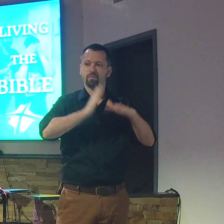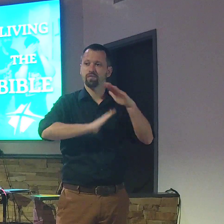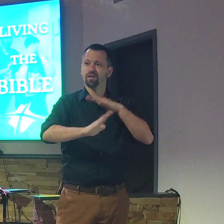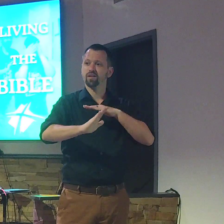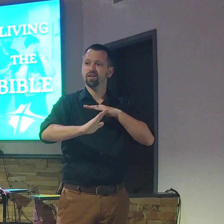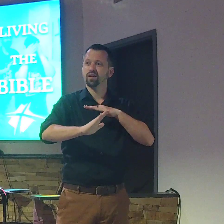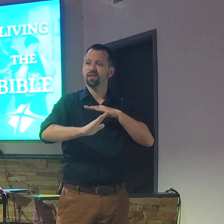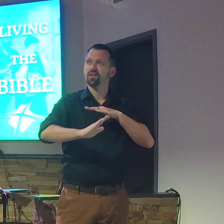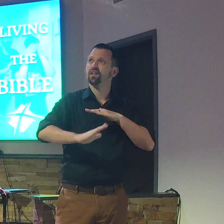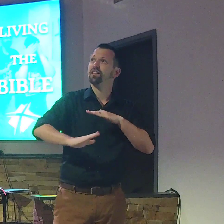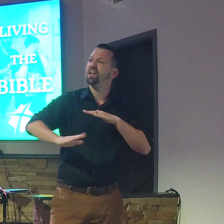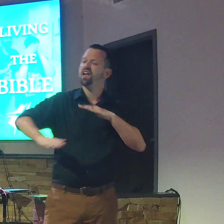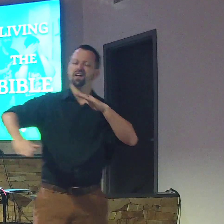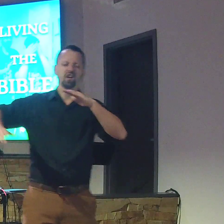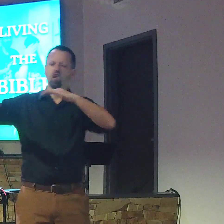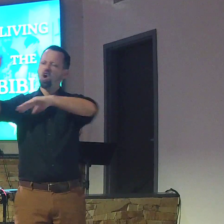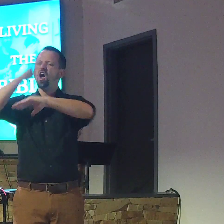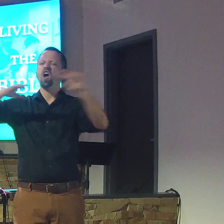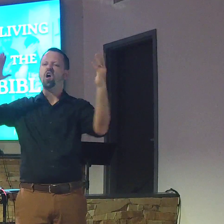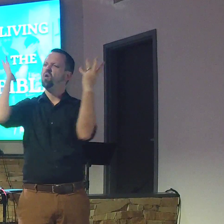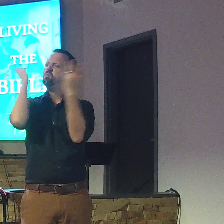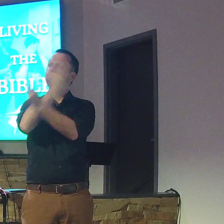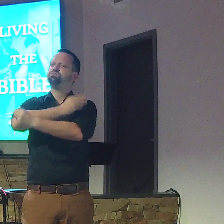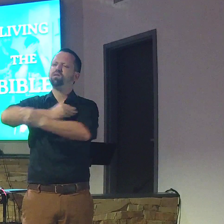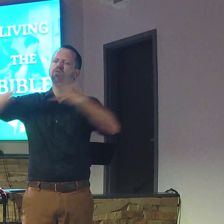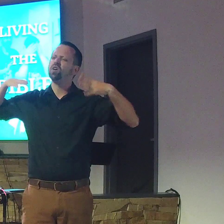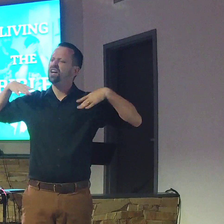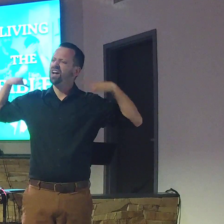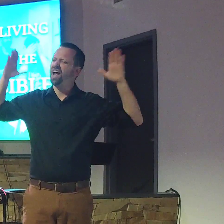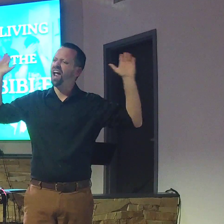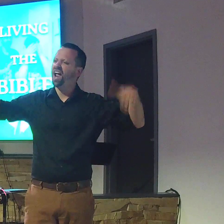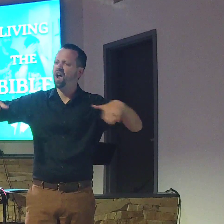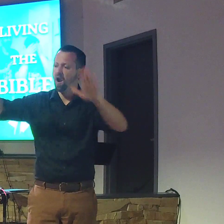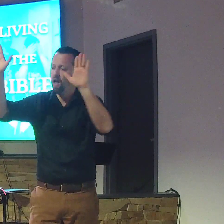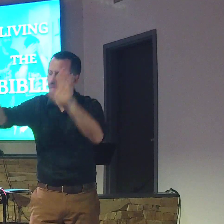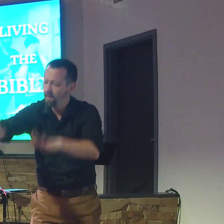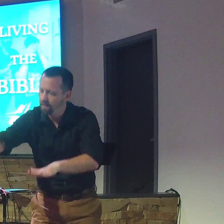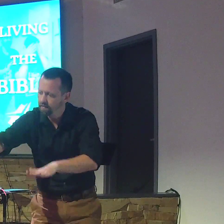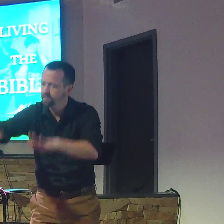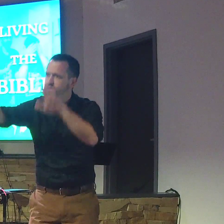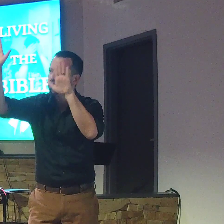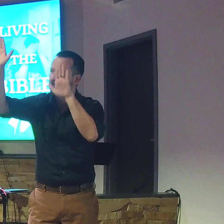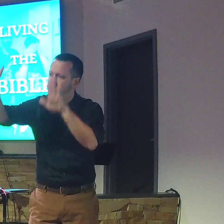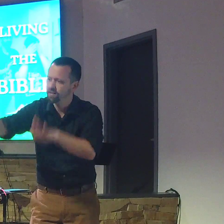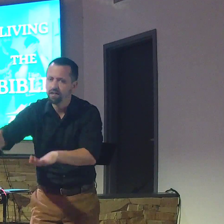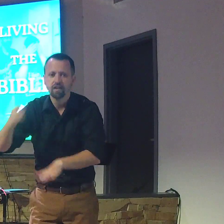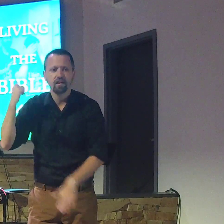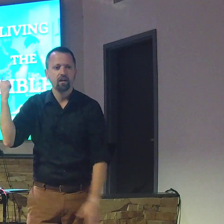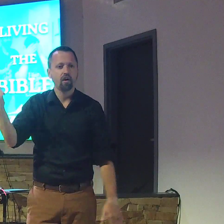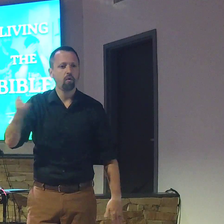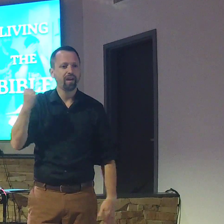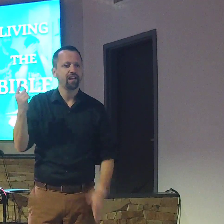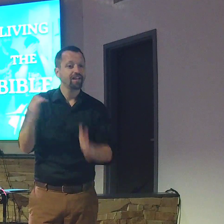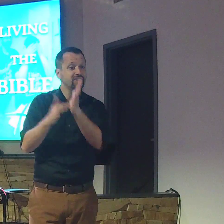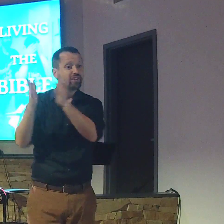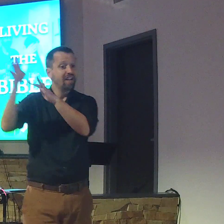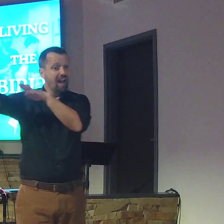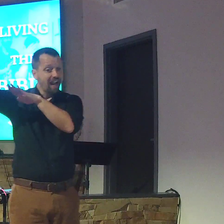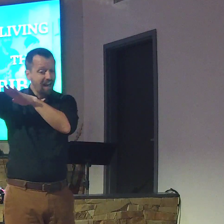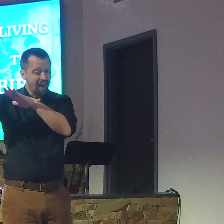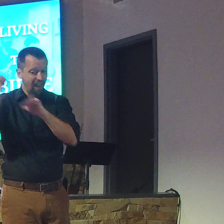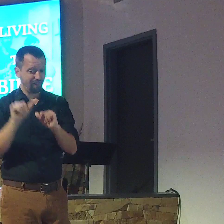the glory of heaven surrounded by a multitude of angels that were bowing and worshiping him to come from heaven to